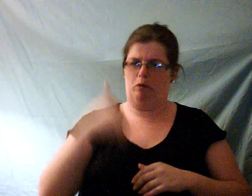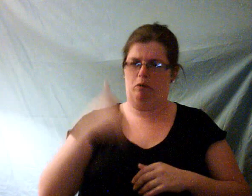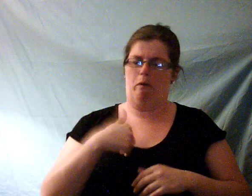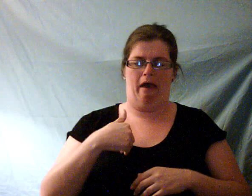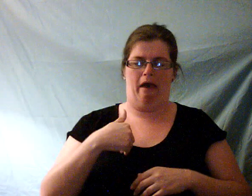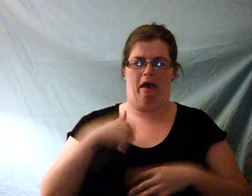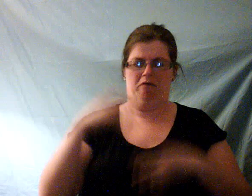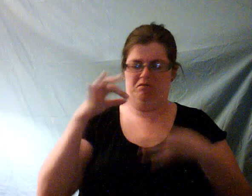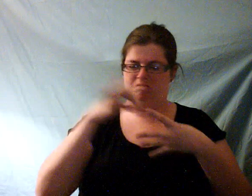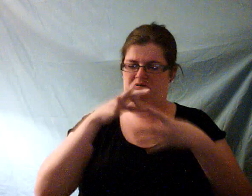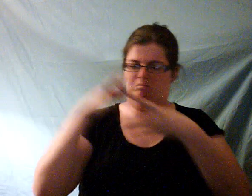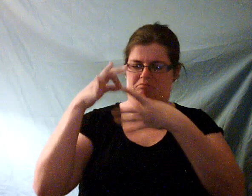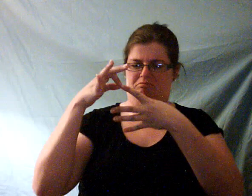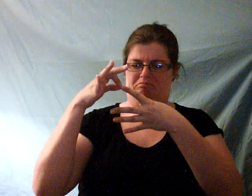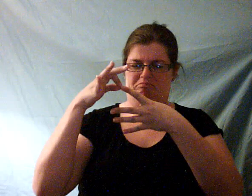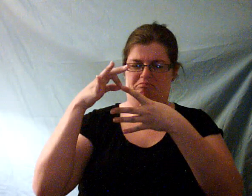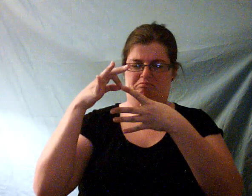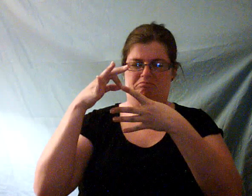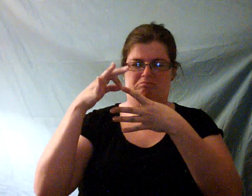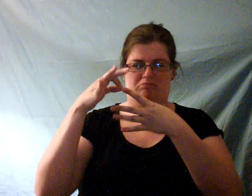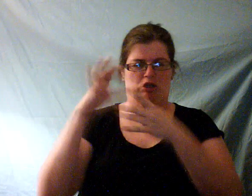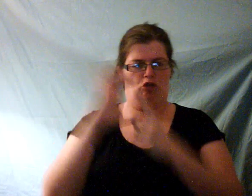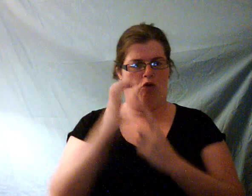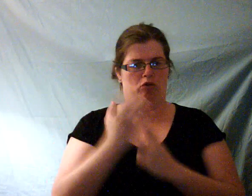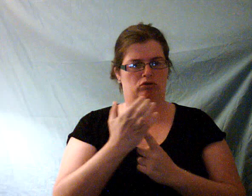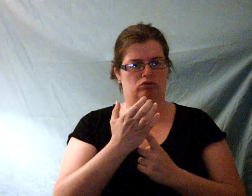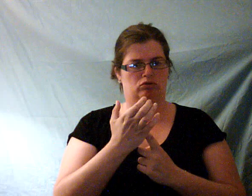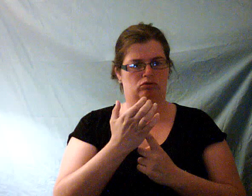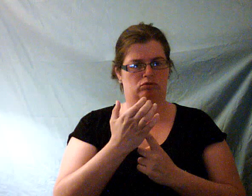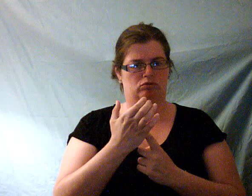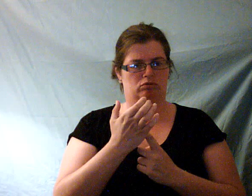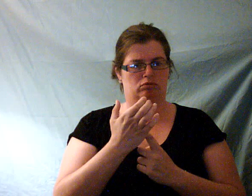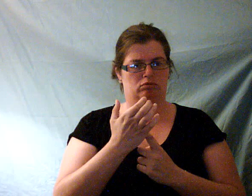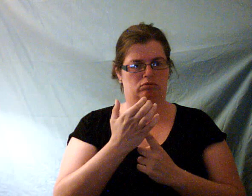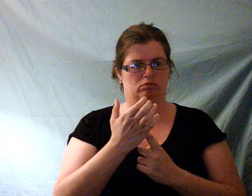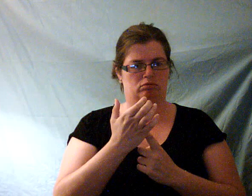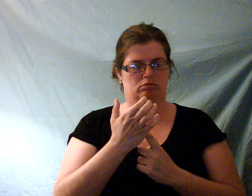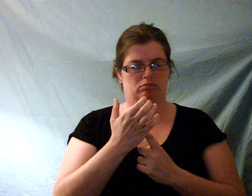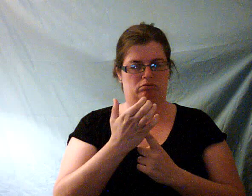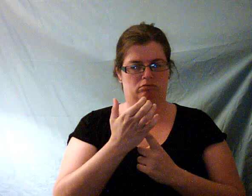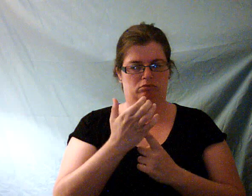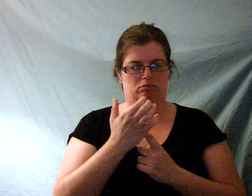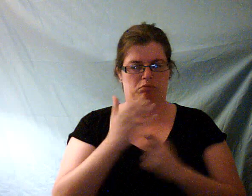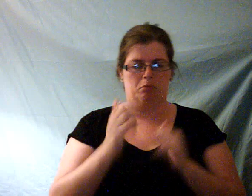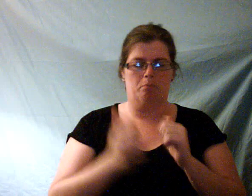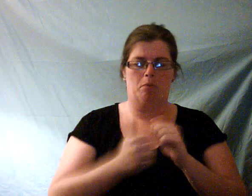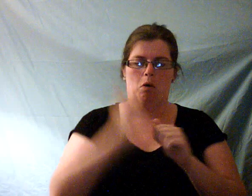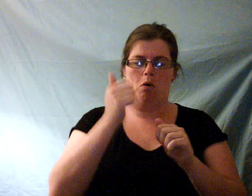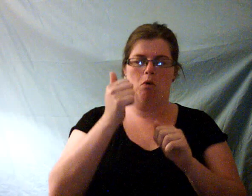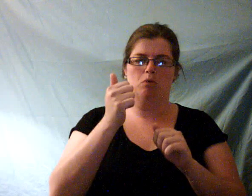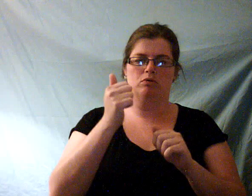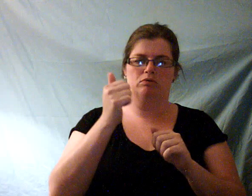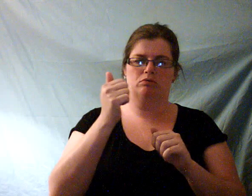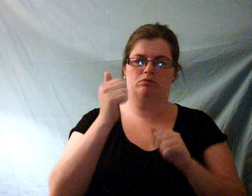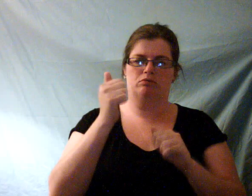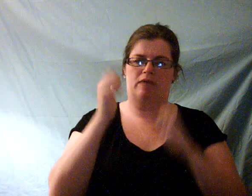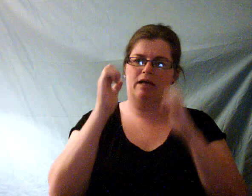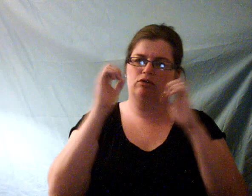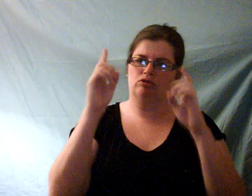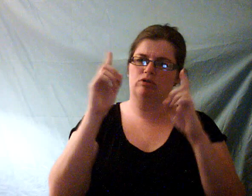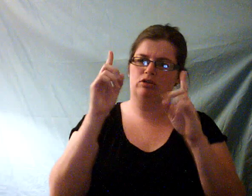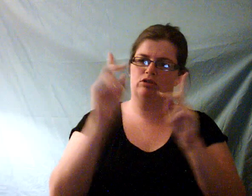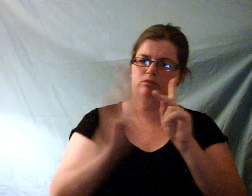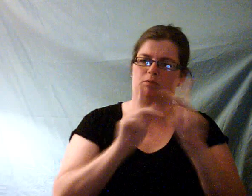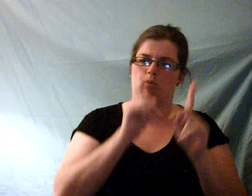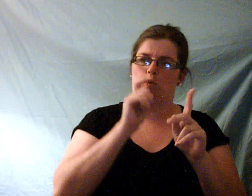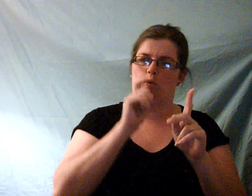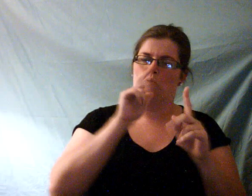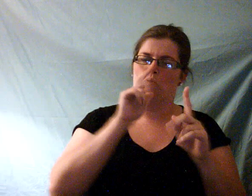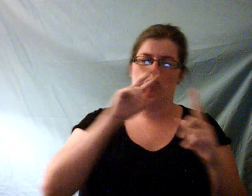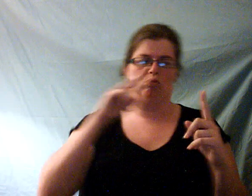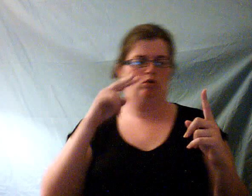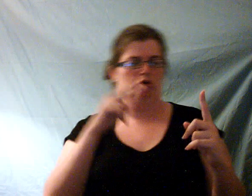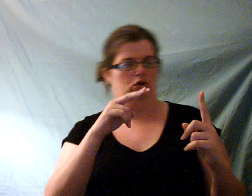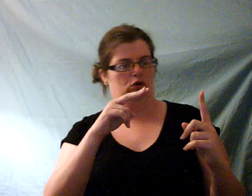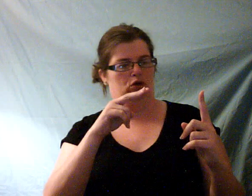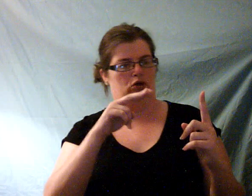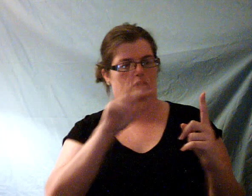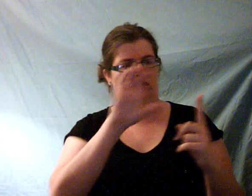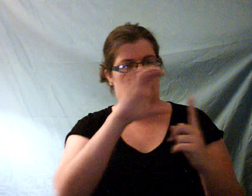Well, most scholars that look at culture will tell you that Americans have a very unique culture, and